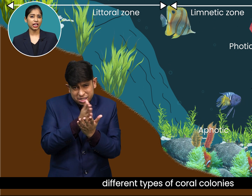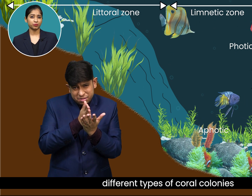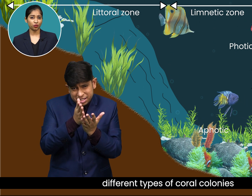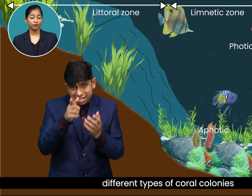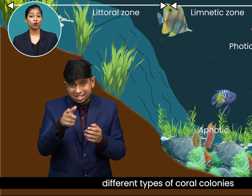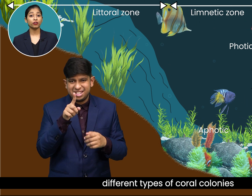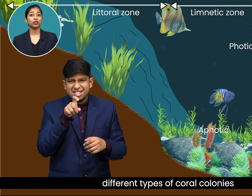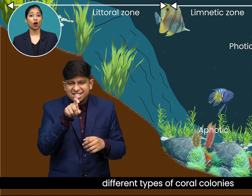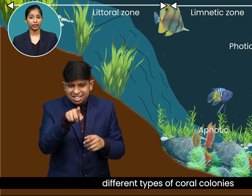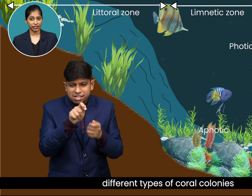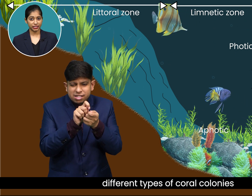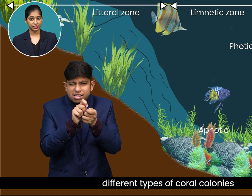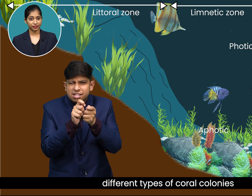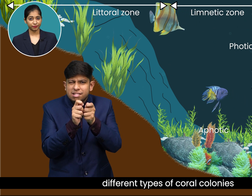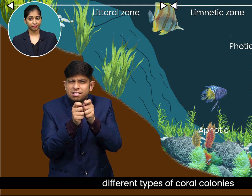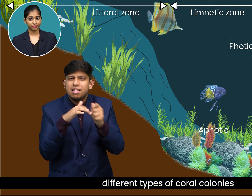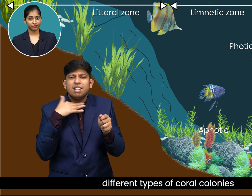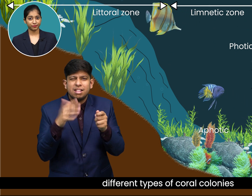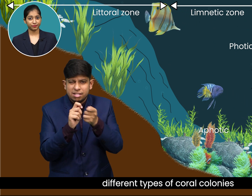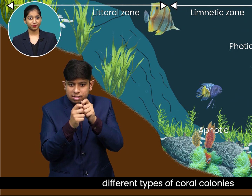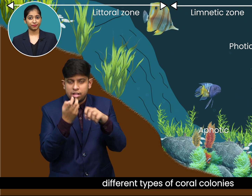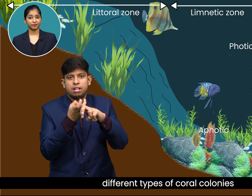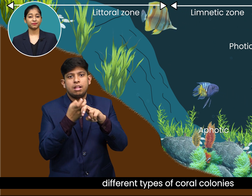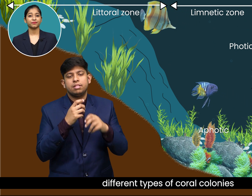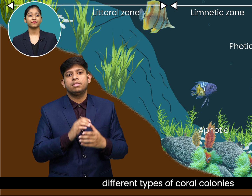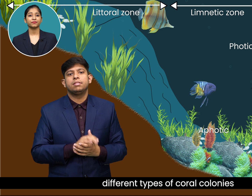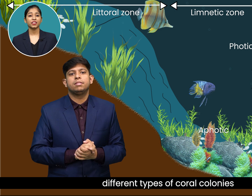different types of coral colonies,